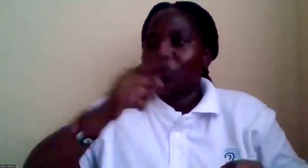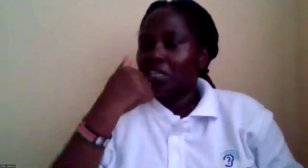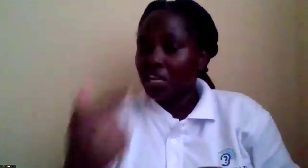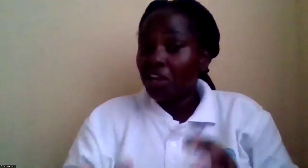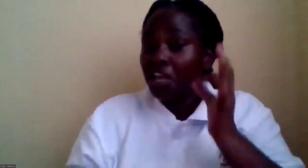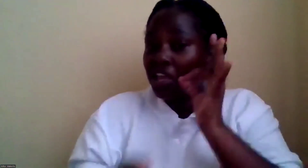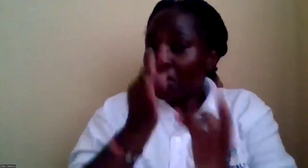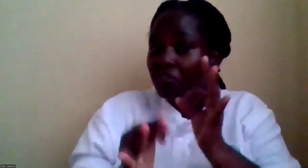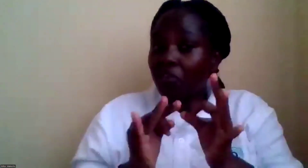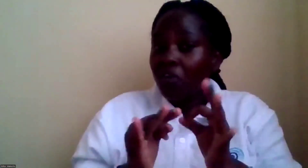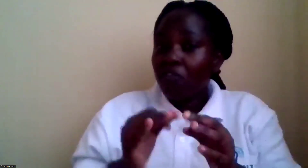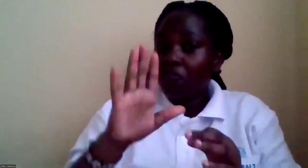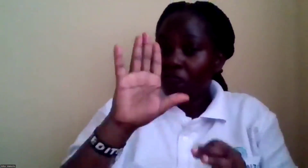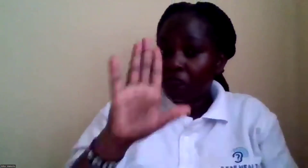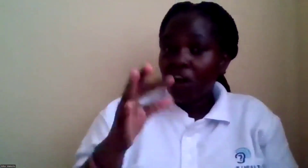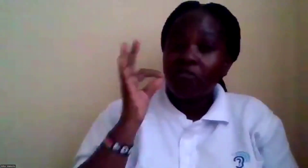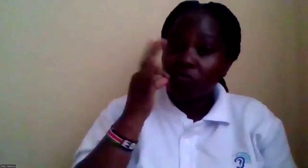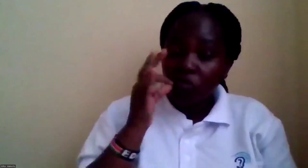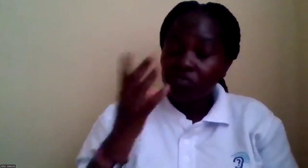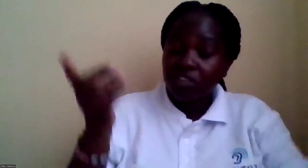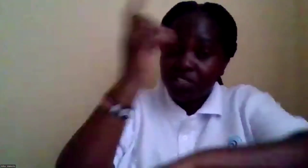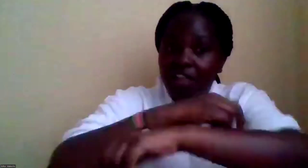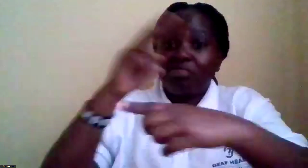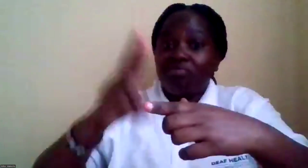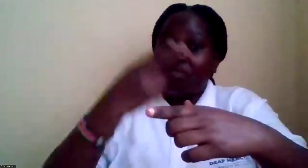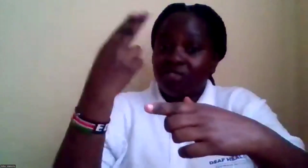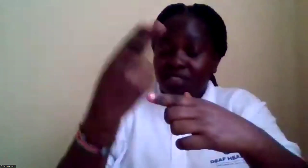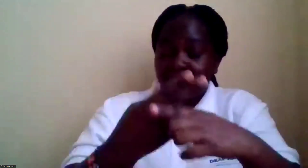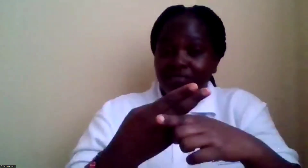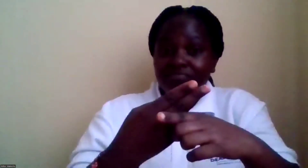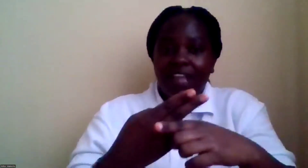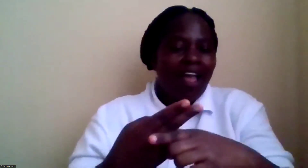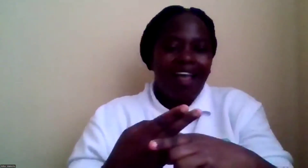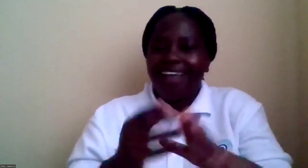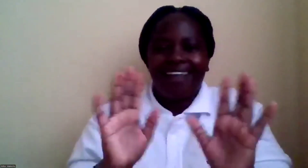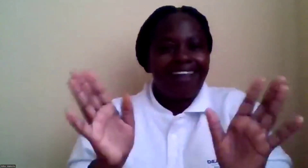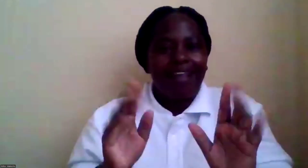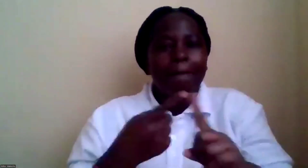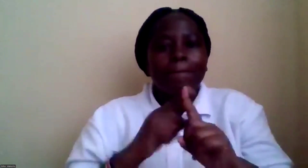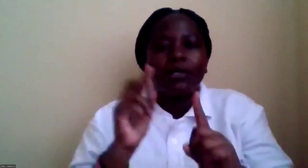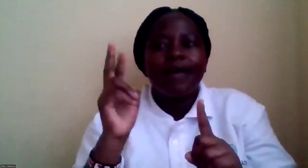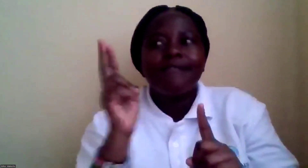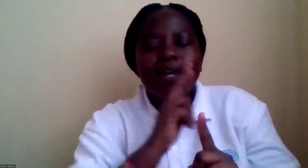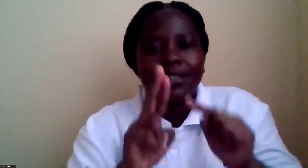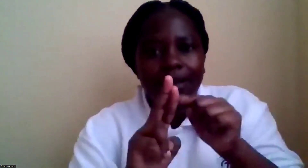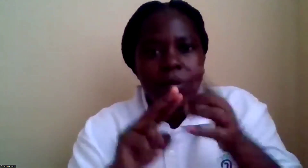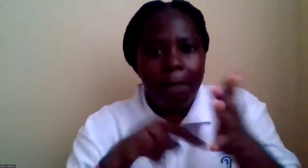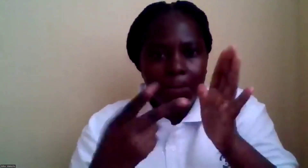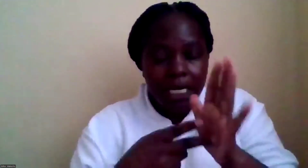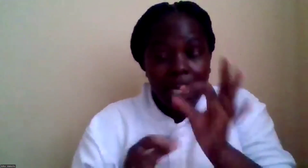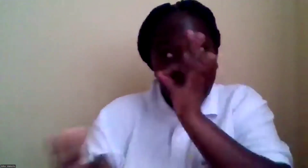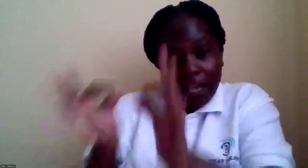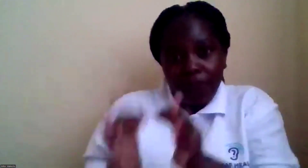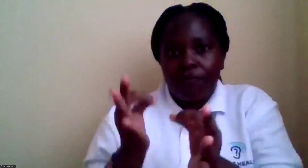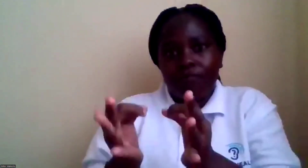take 5 fruits for 5 days, then, you will, it doesn't really work like that,